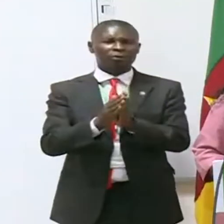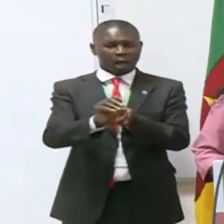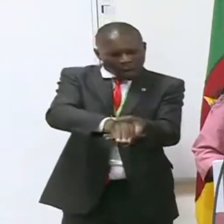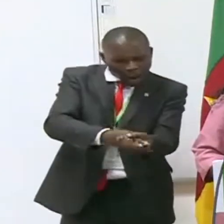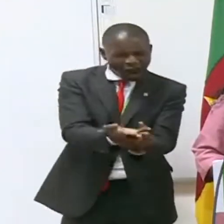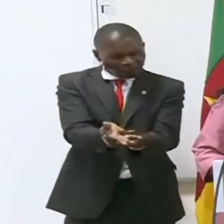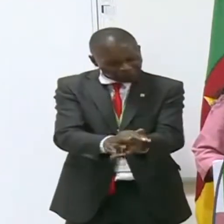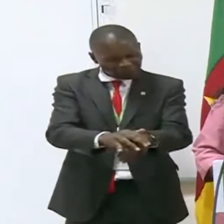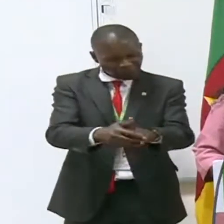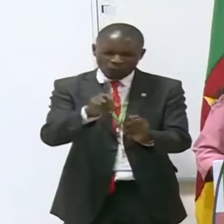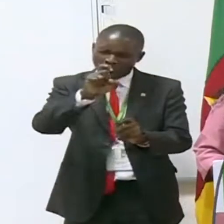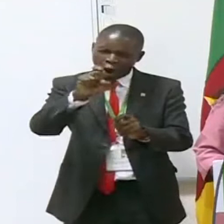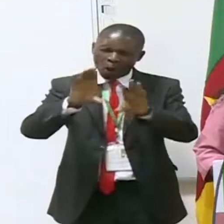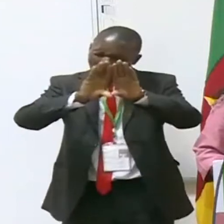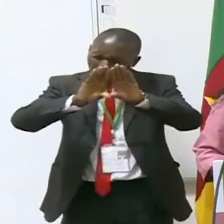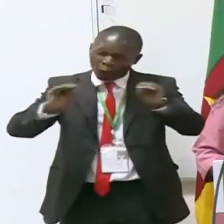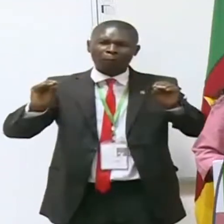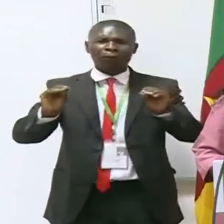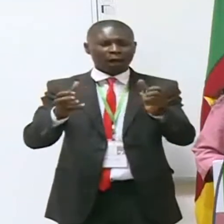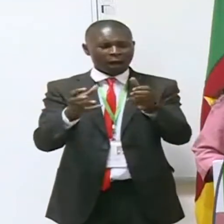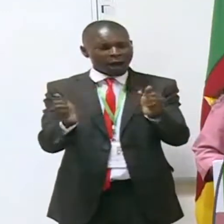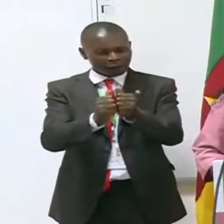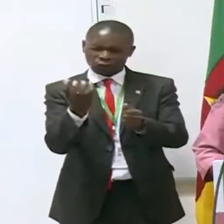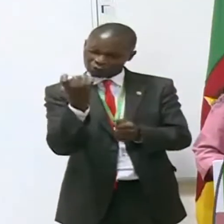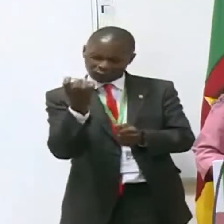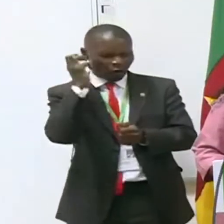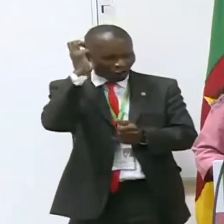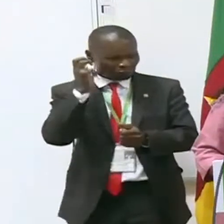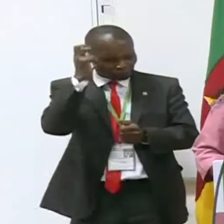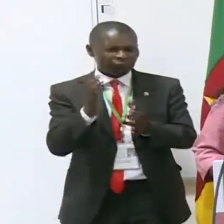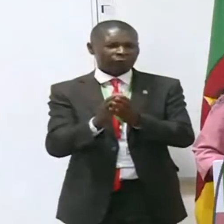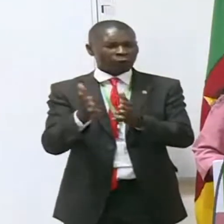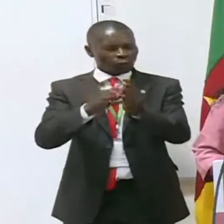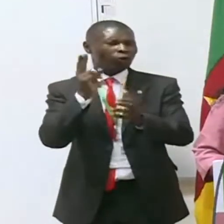call 1510 for appropriate follow-up and care.